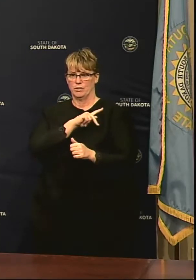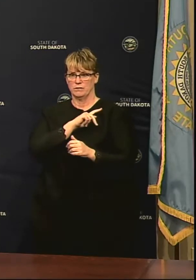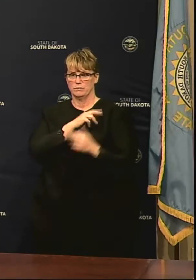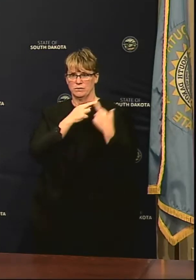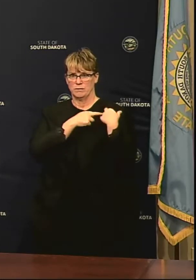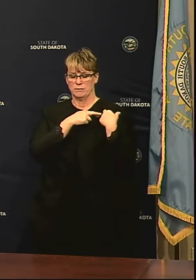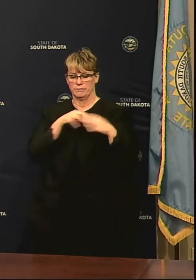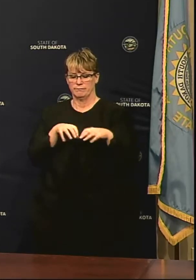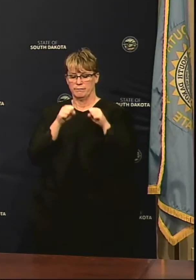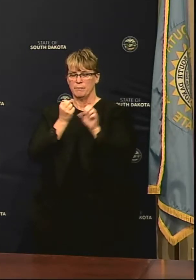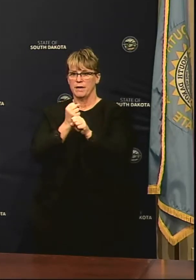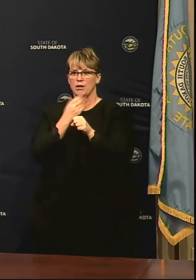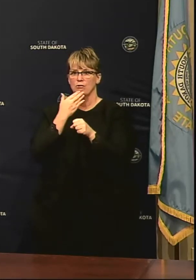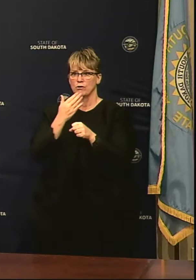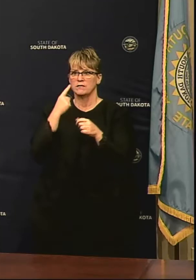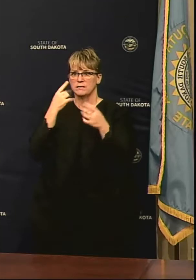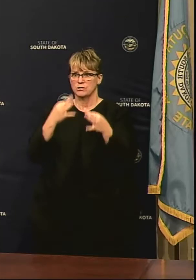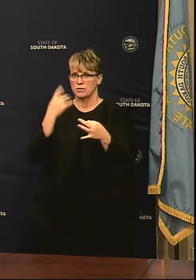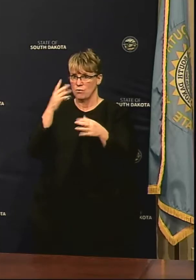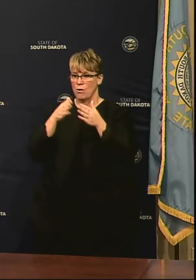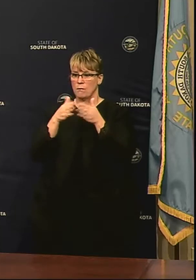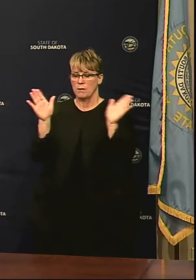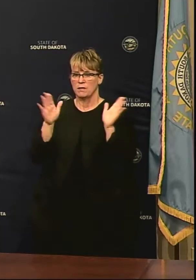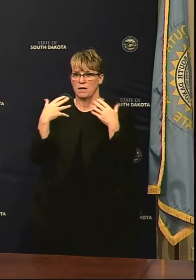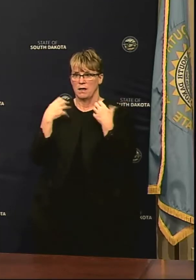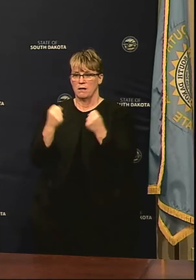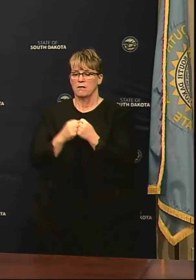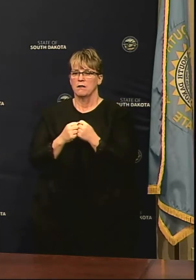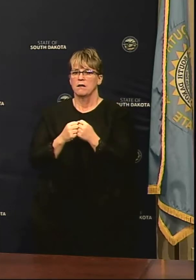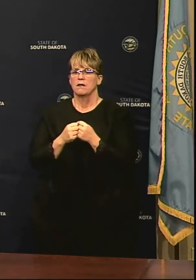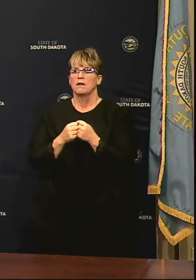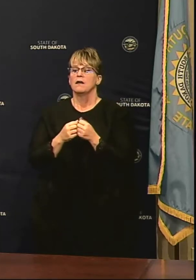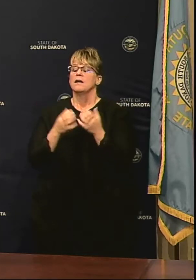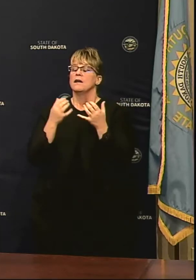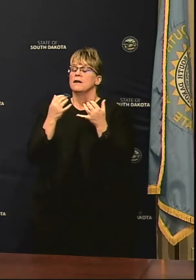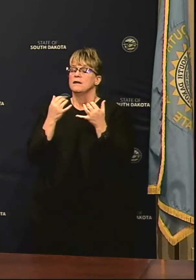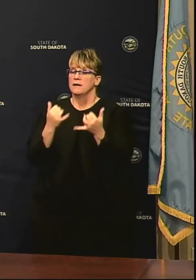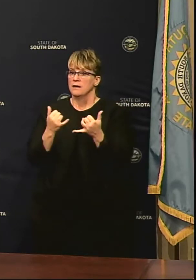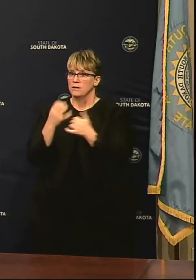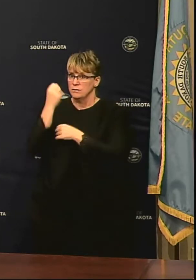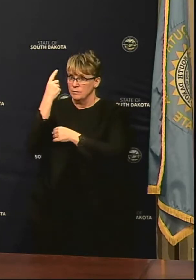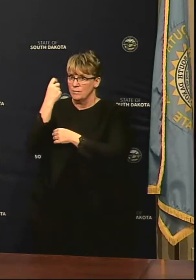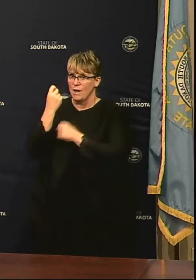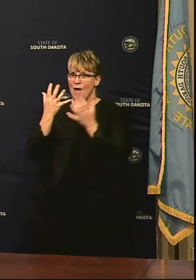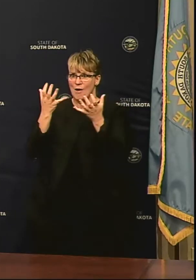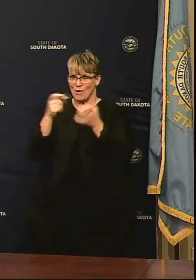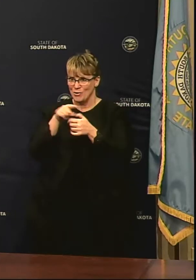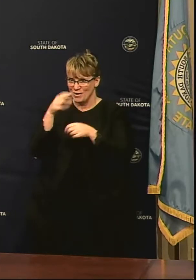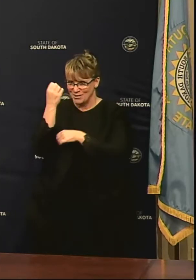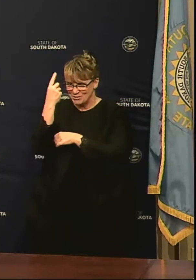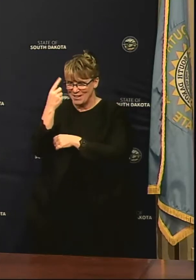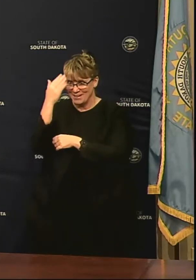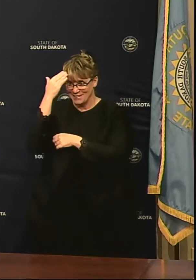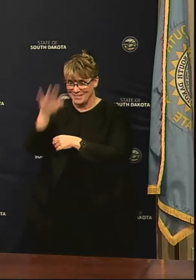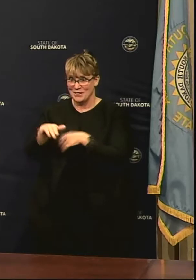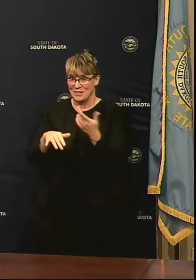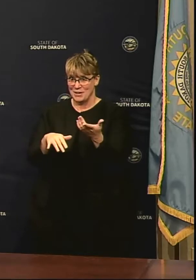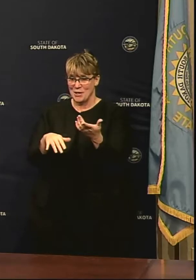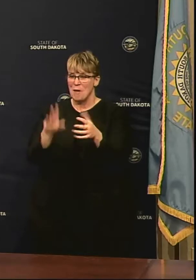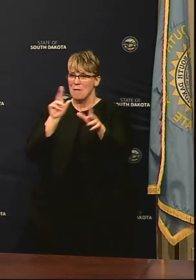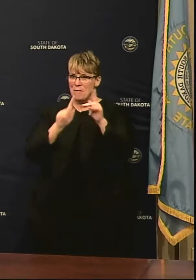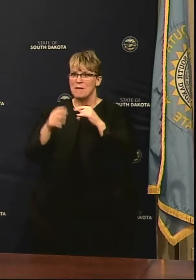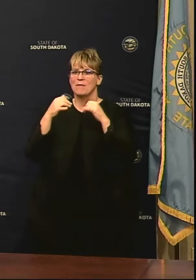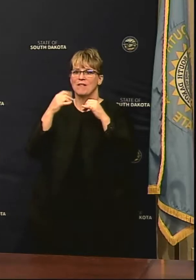this situation and made good decisions for our public health. Now remember, I want to be very clear on this, because people still